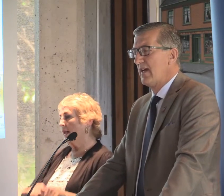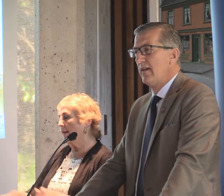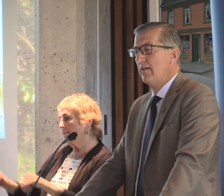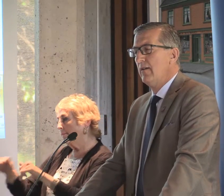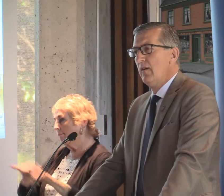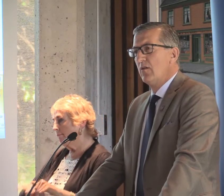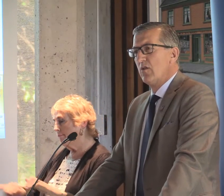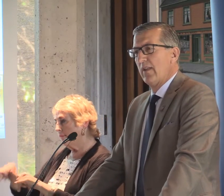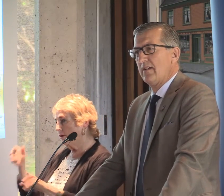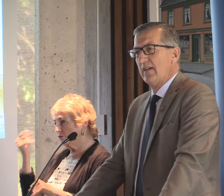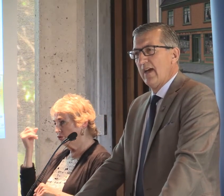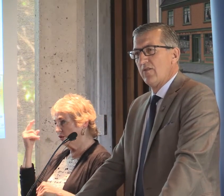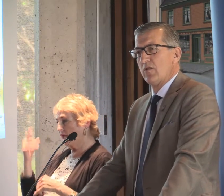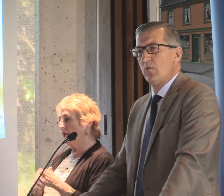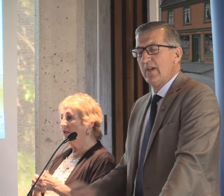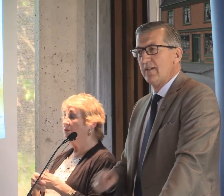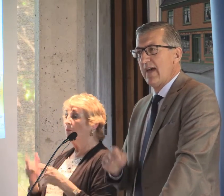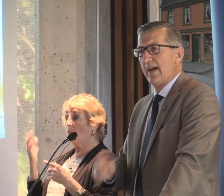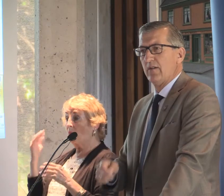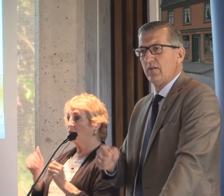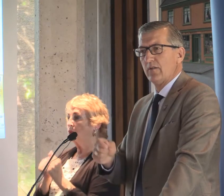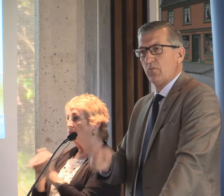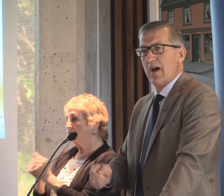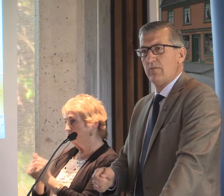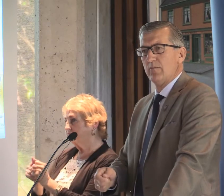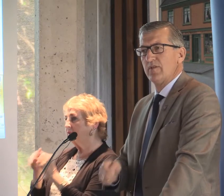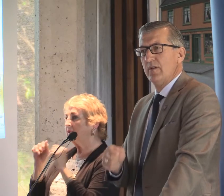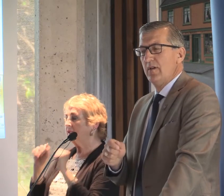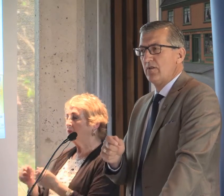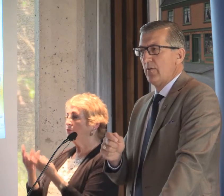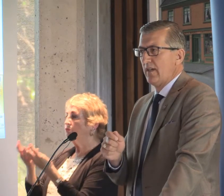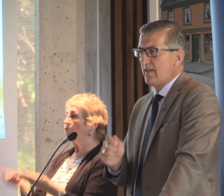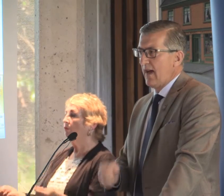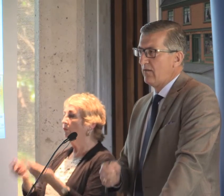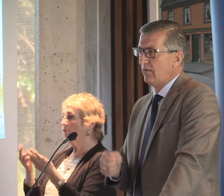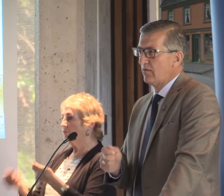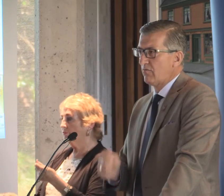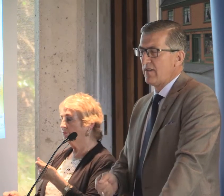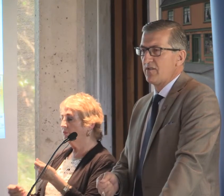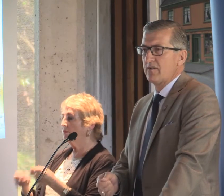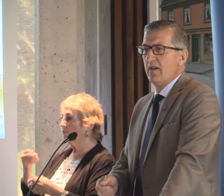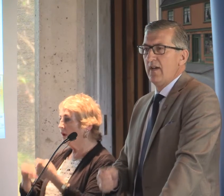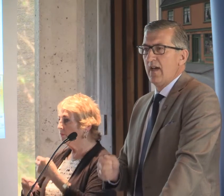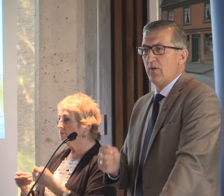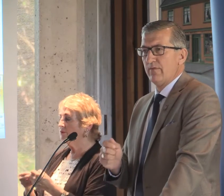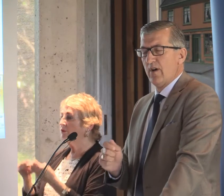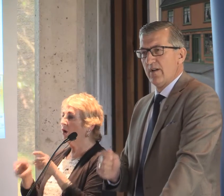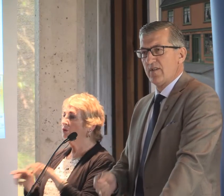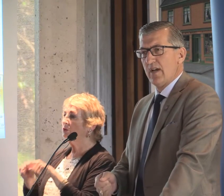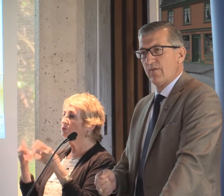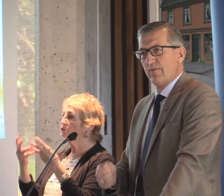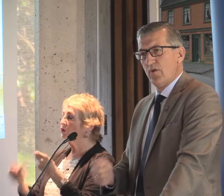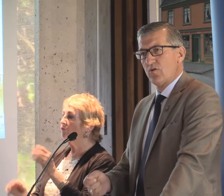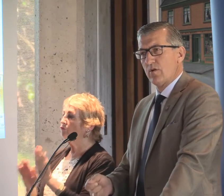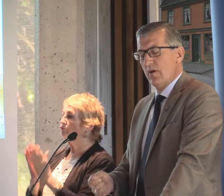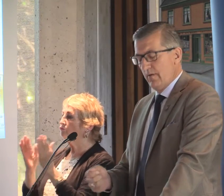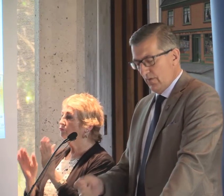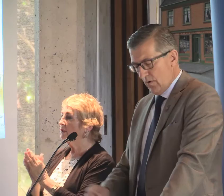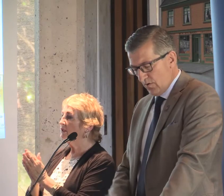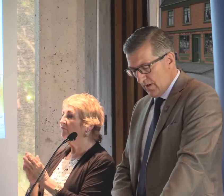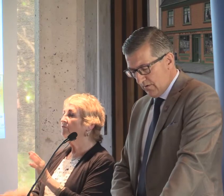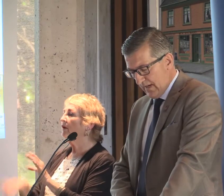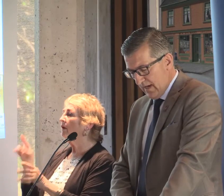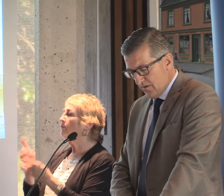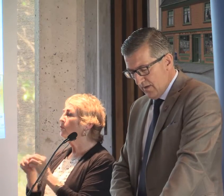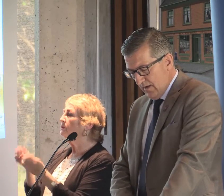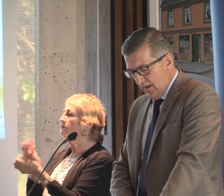of understanding, so that together we can tackle the problems, so we can tackle the risks, and we can find a safer future for